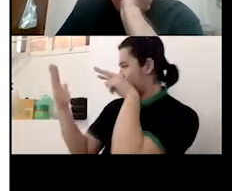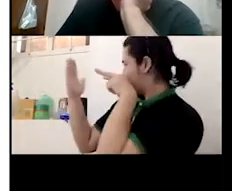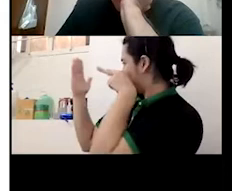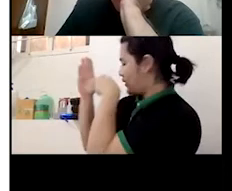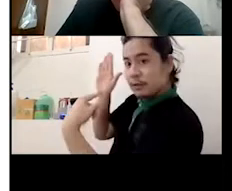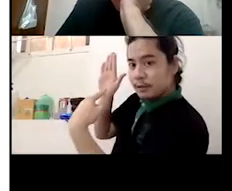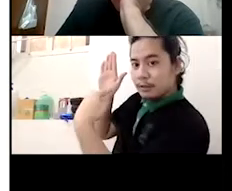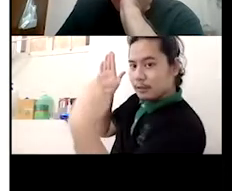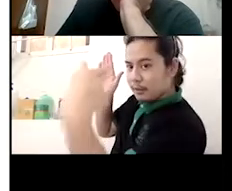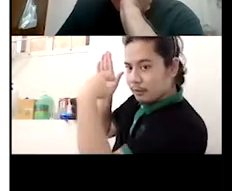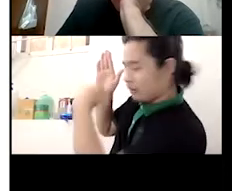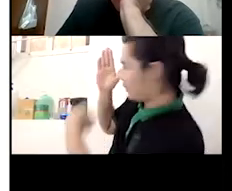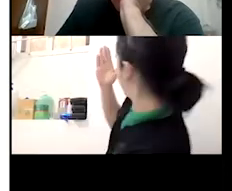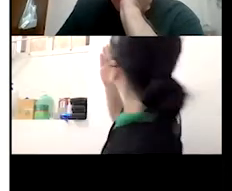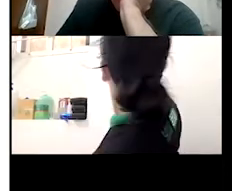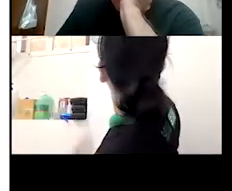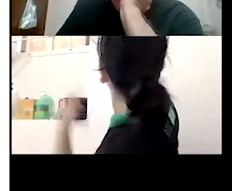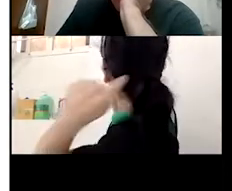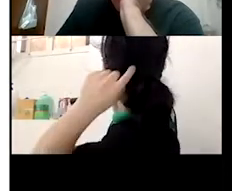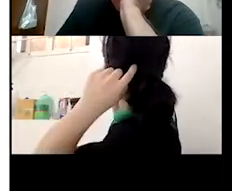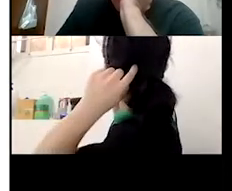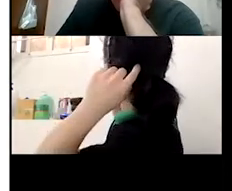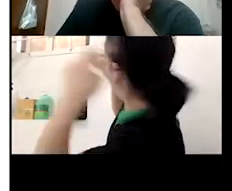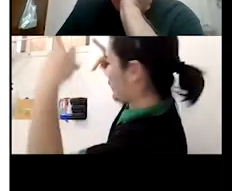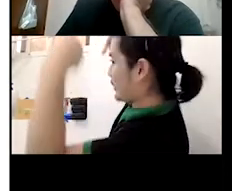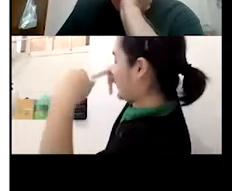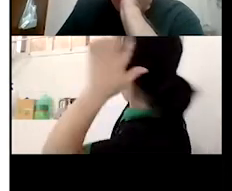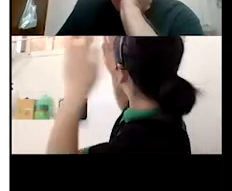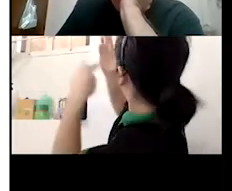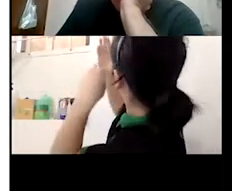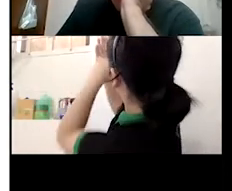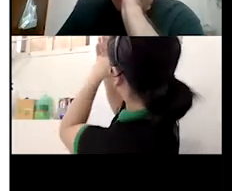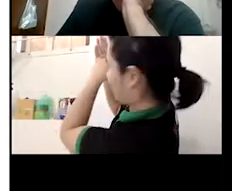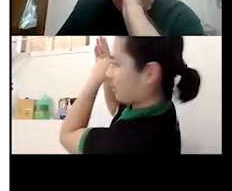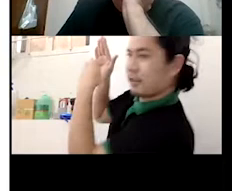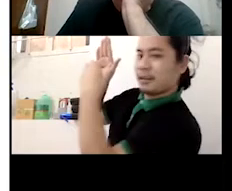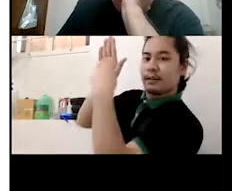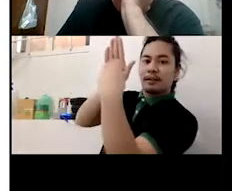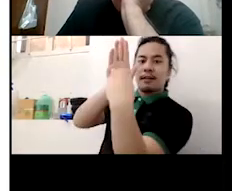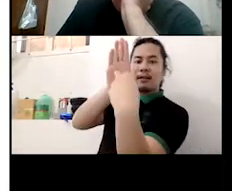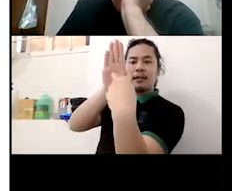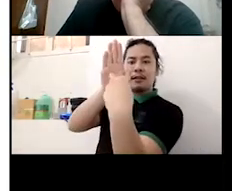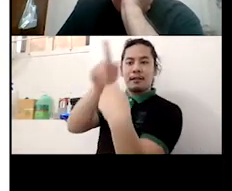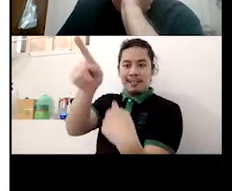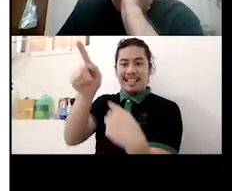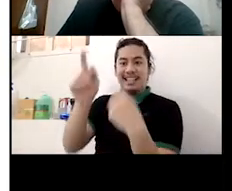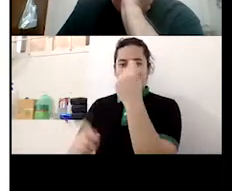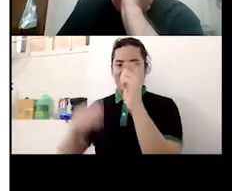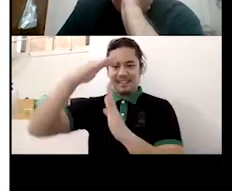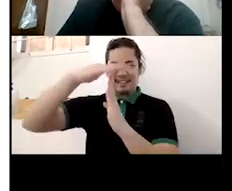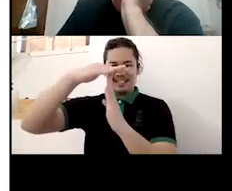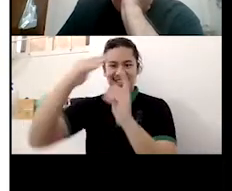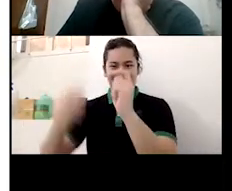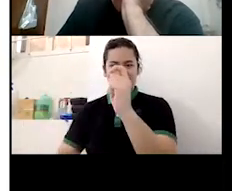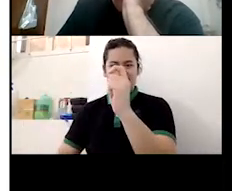person just to see from a deaf perspective like what we see from our own eyes. Like, Mm-hmm. so this is what we came